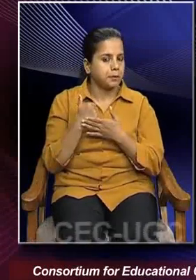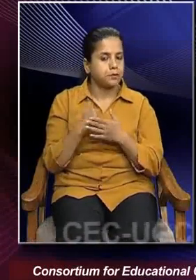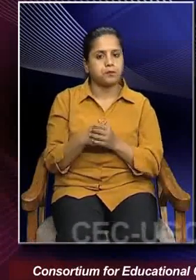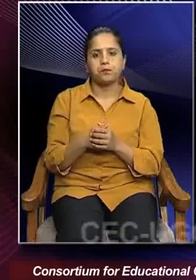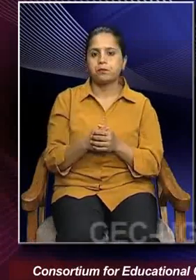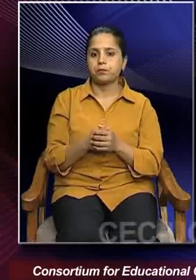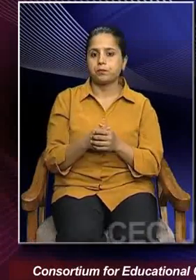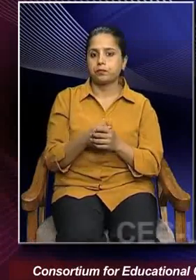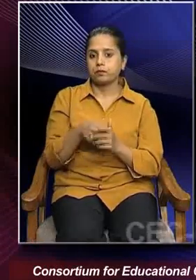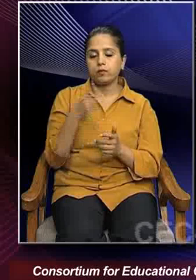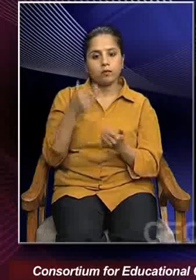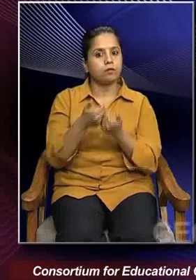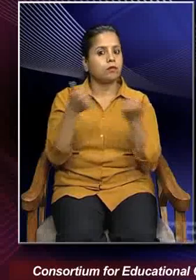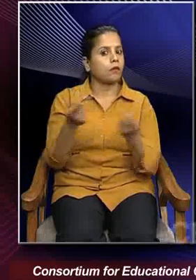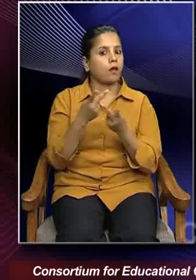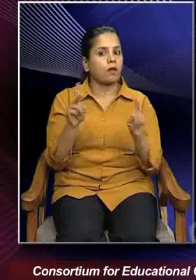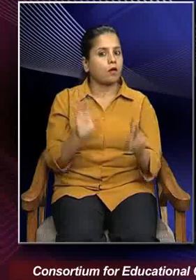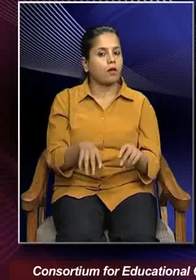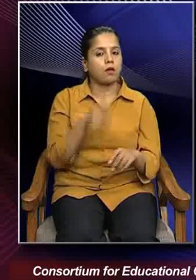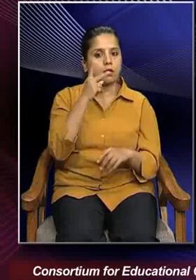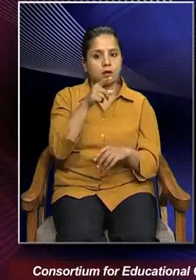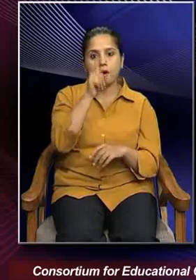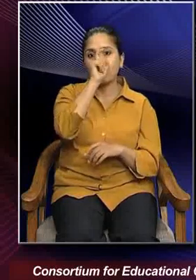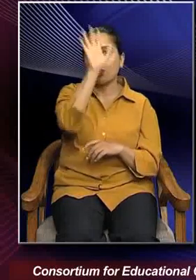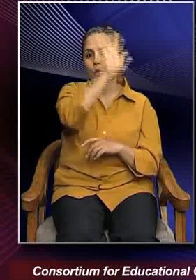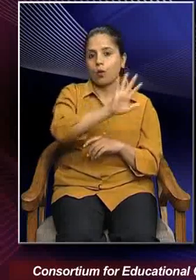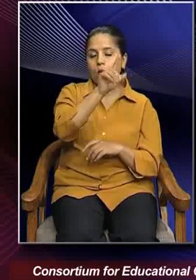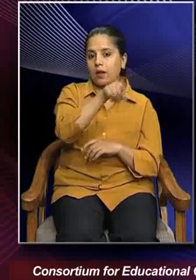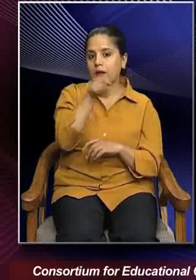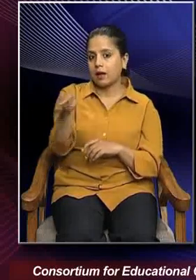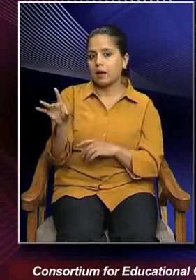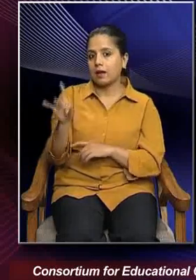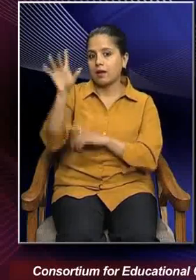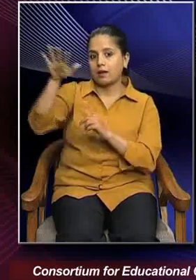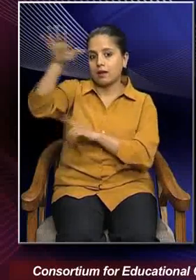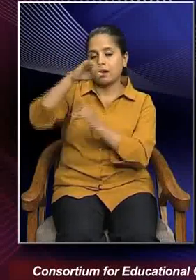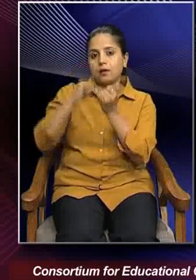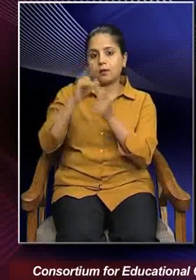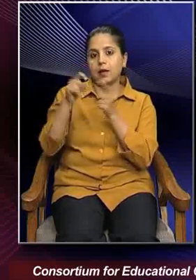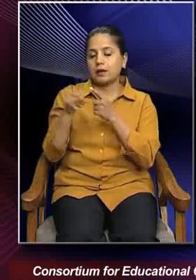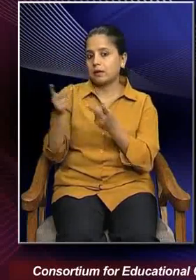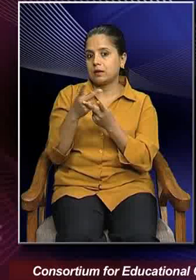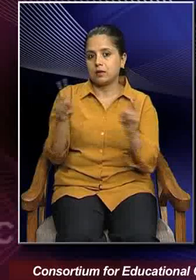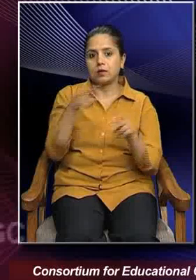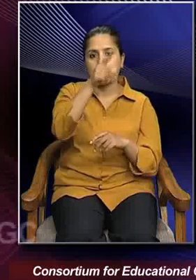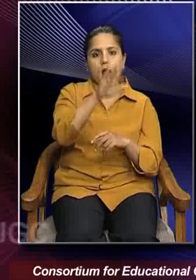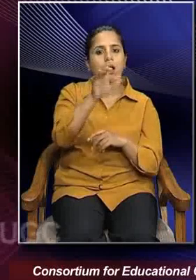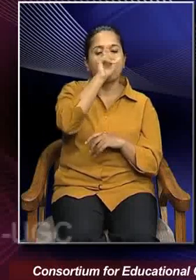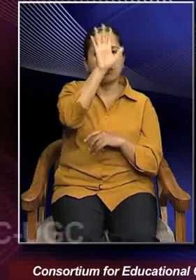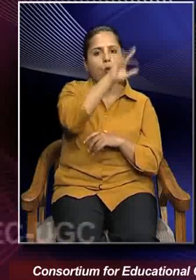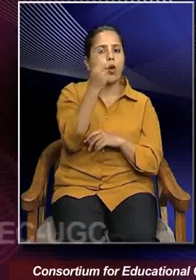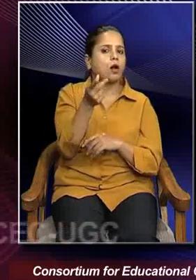So, it differs from ether, which is akash, which is the substratum of the quality of